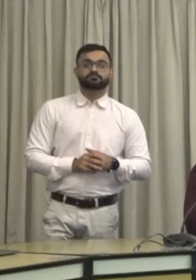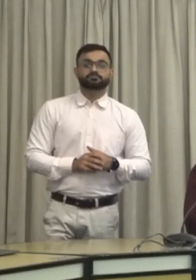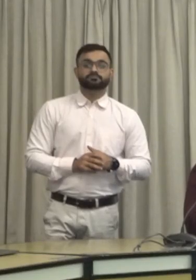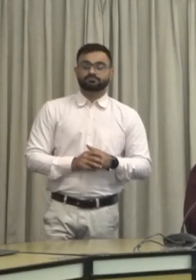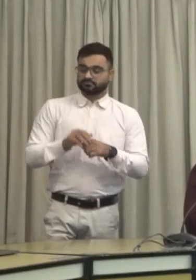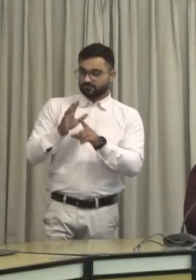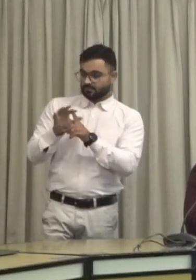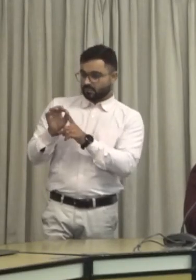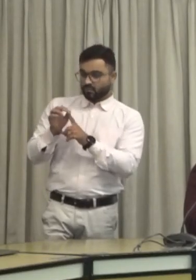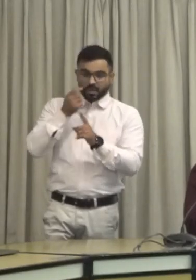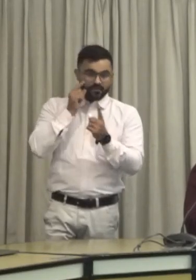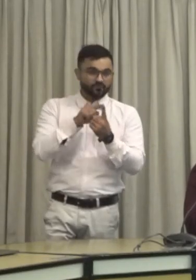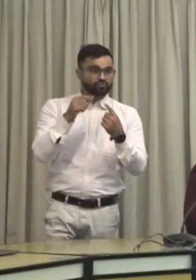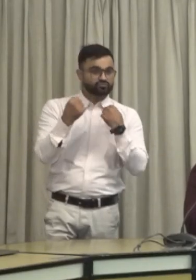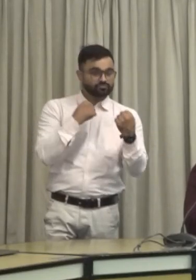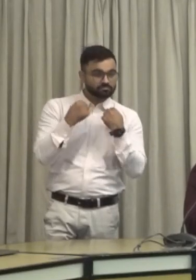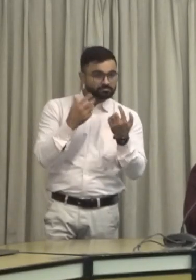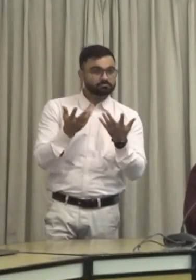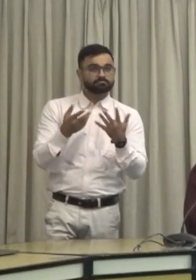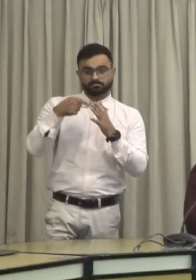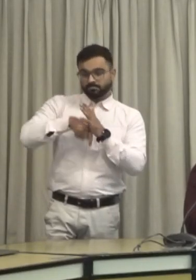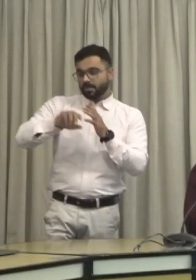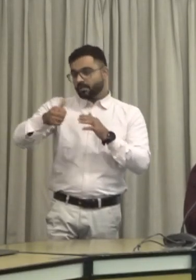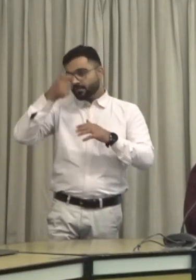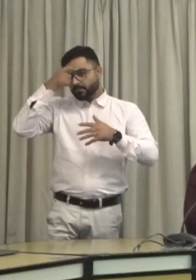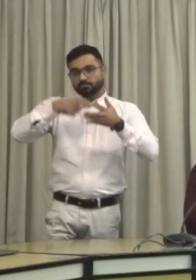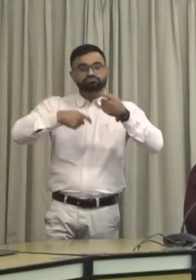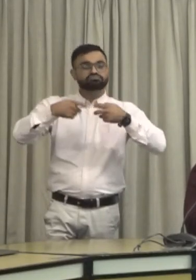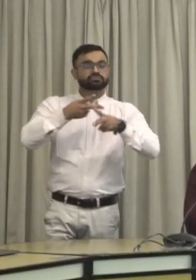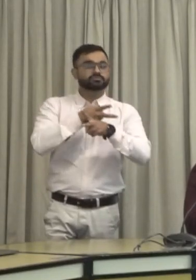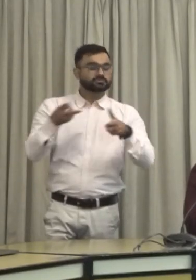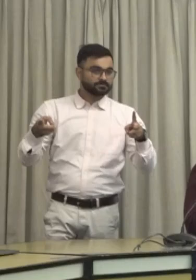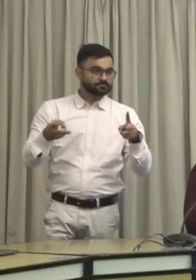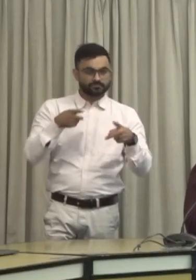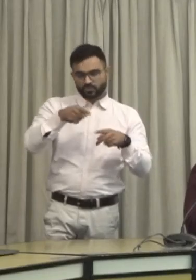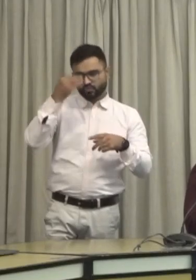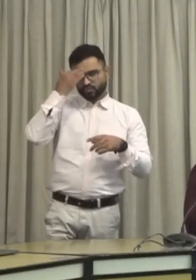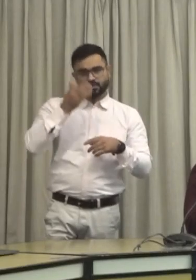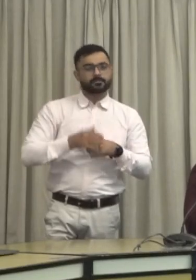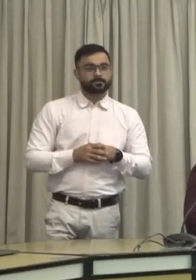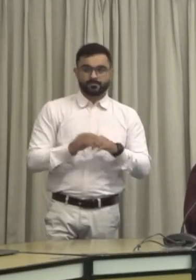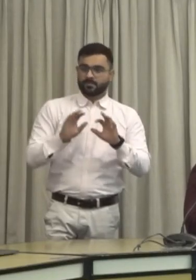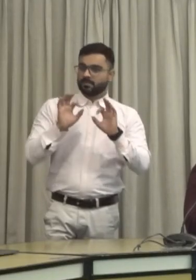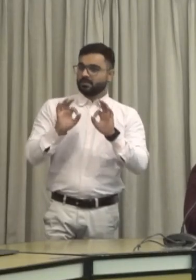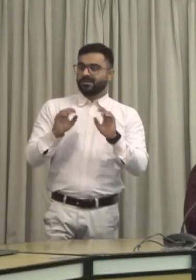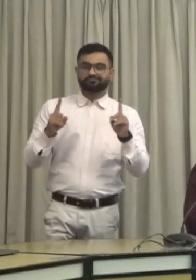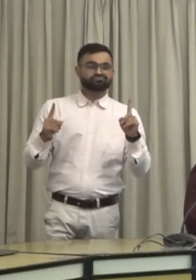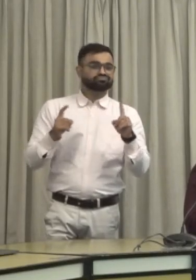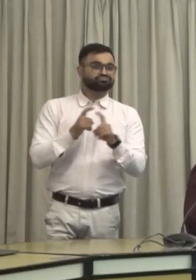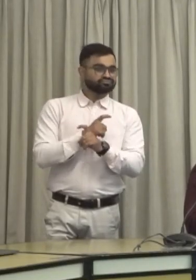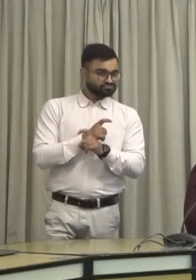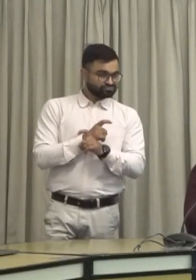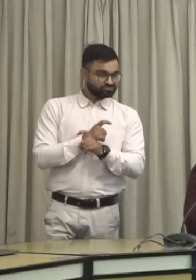where they're able to do physical exercises, deal with other problems? So, it's a very